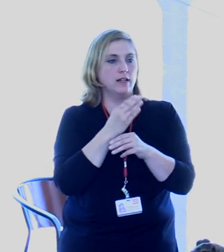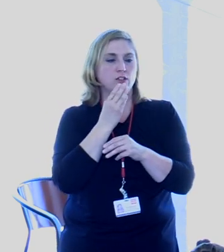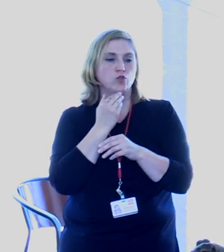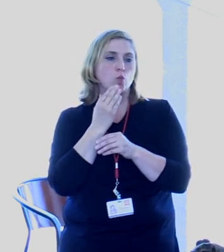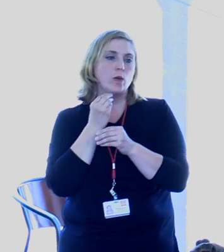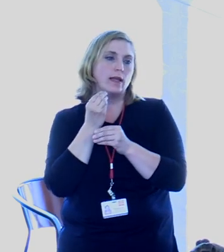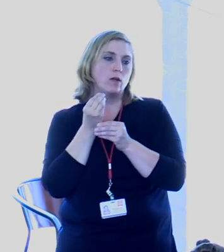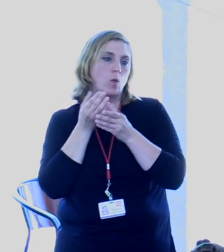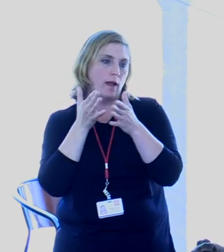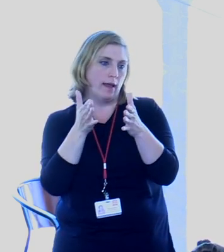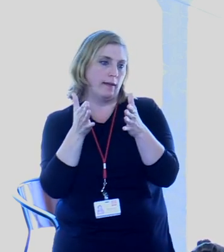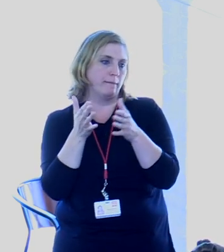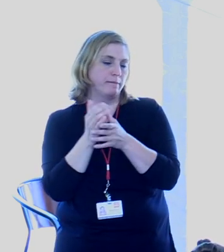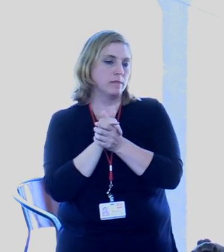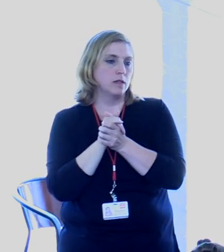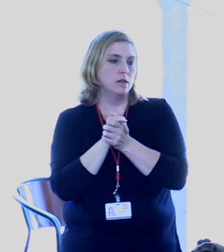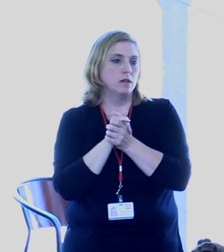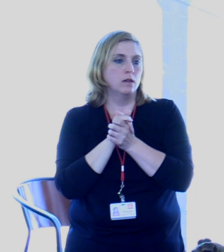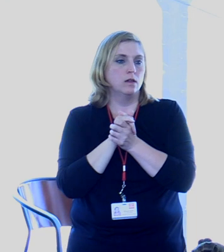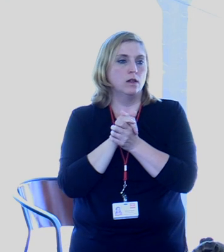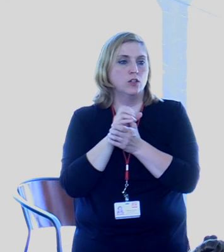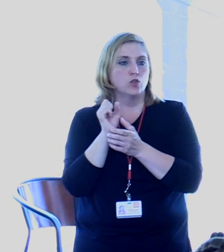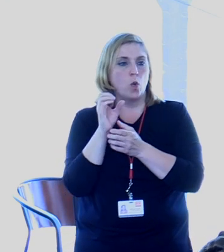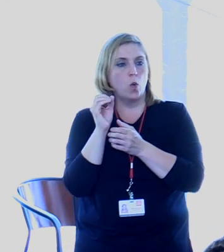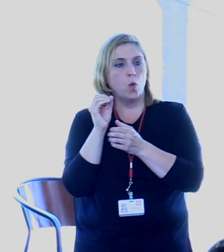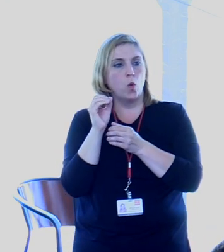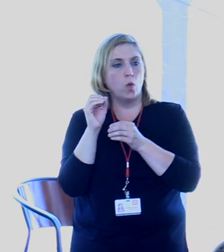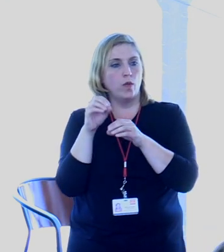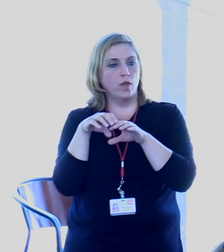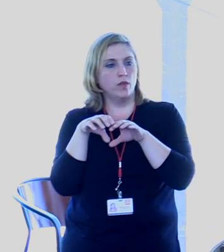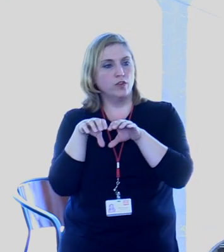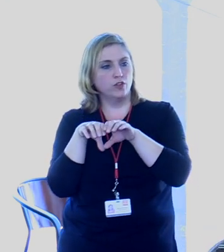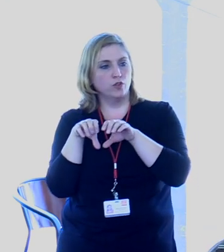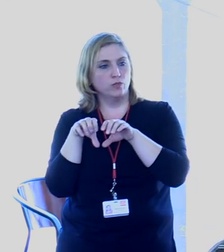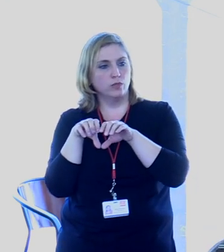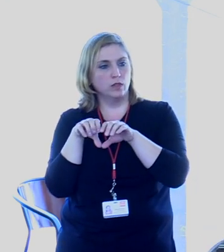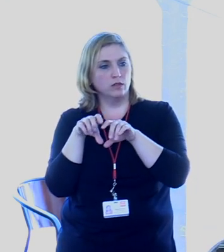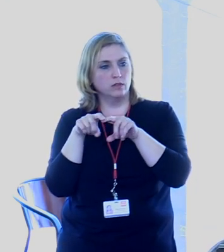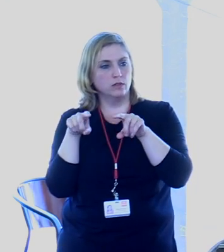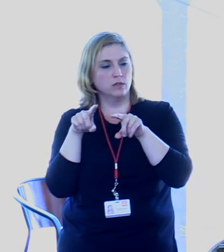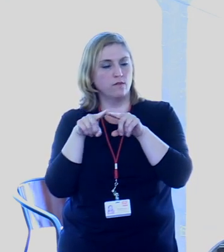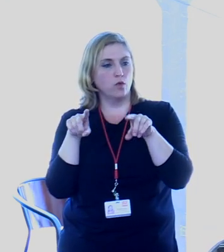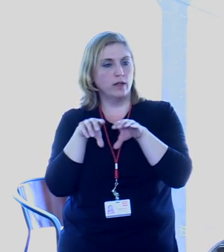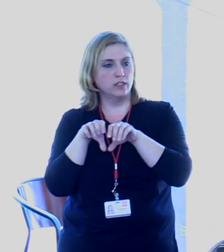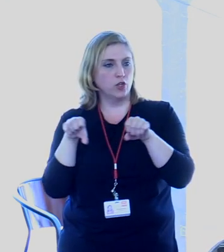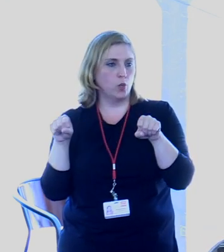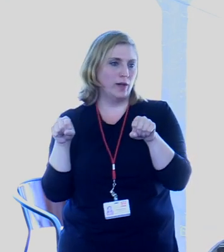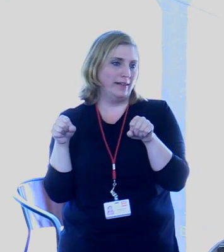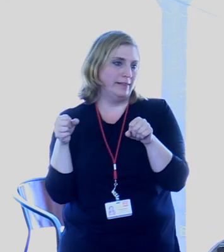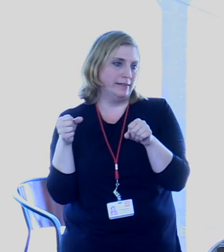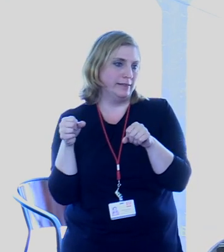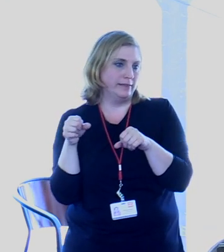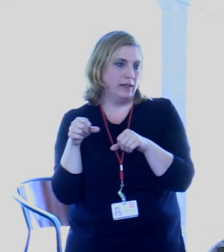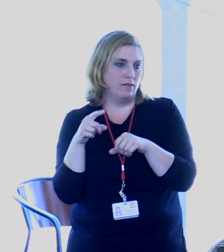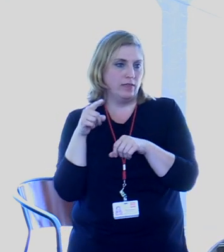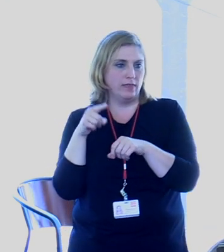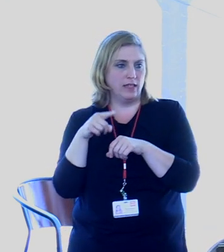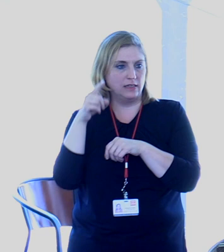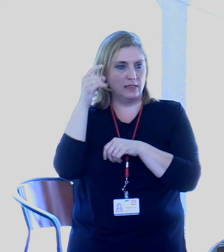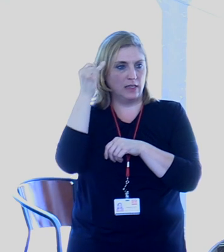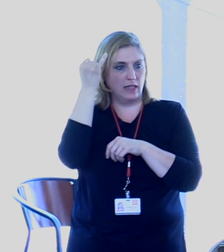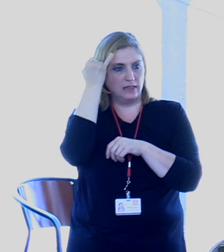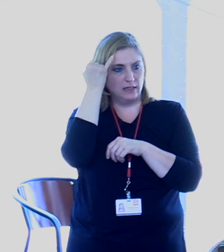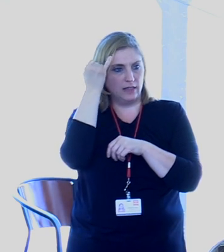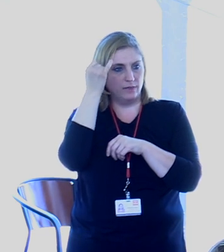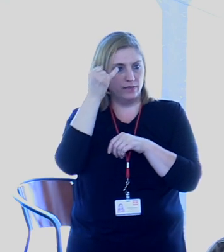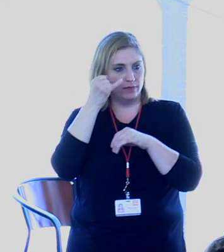disposition. So there are degrees of this practical intelligence. There's this